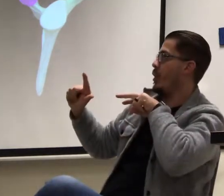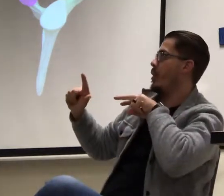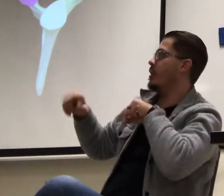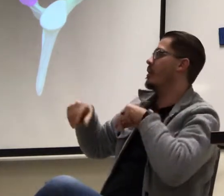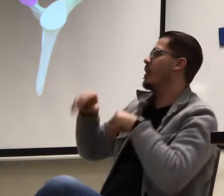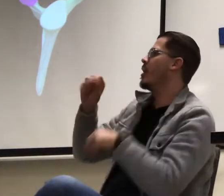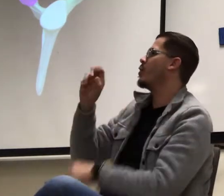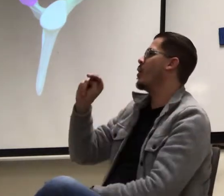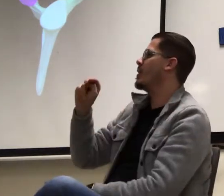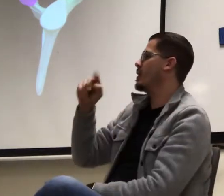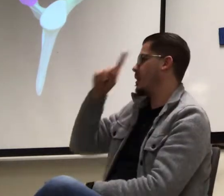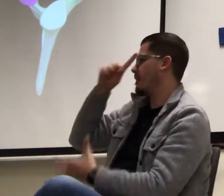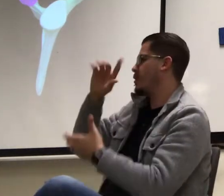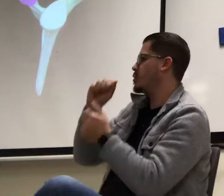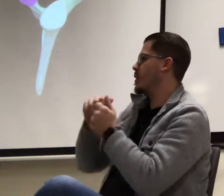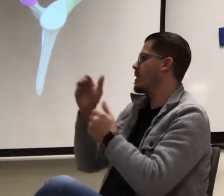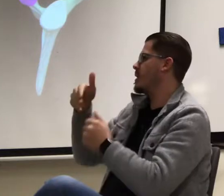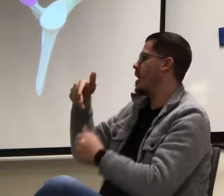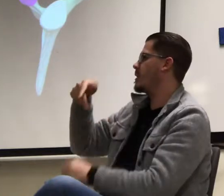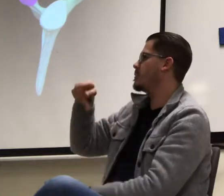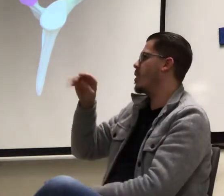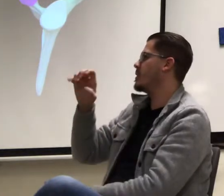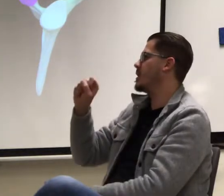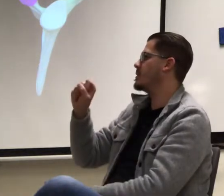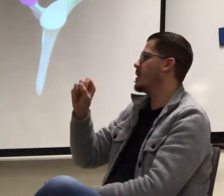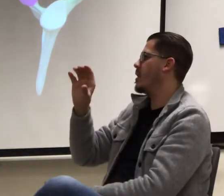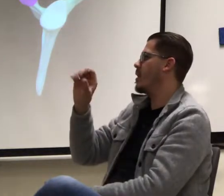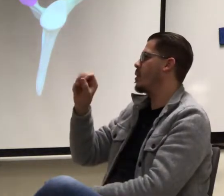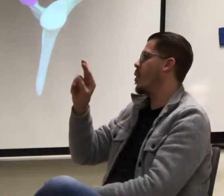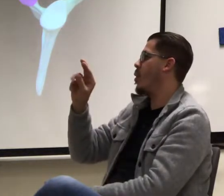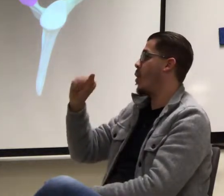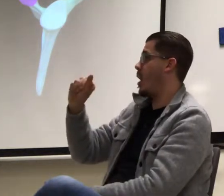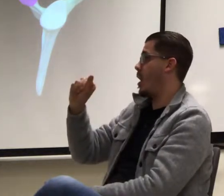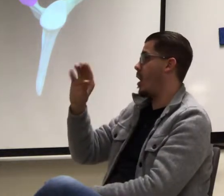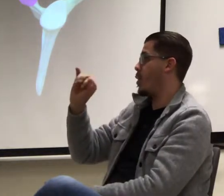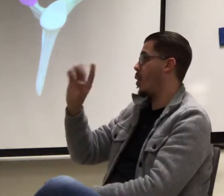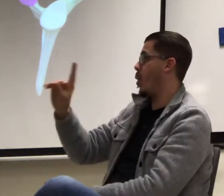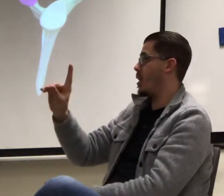commonly confused with the next process, the coracoid process.